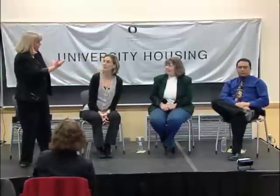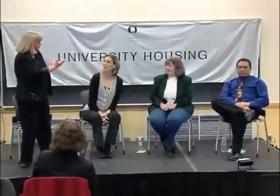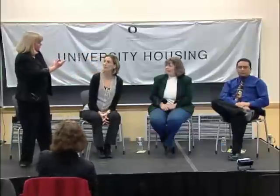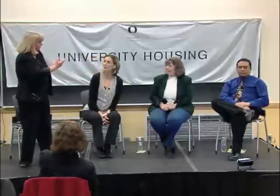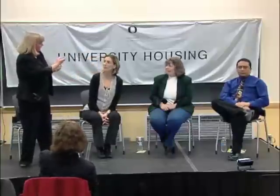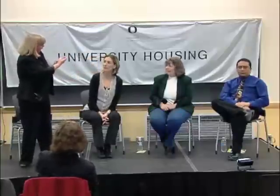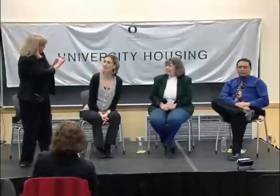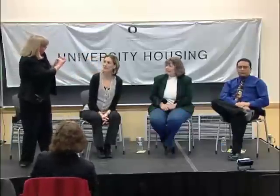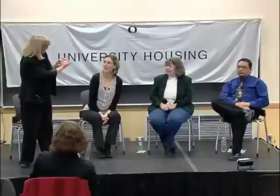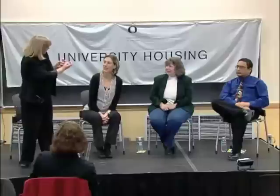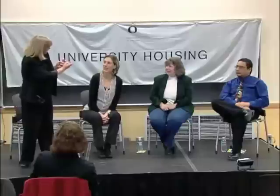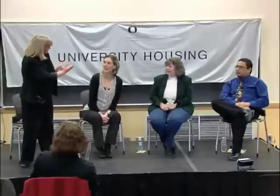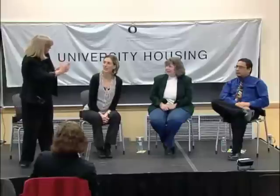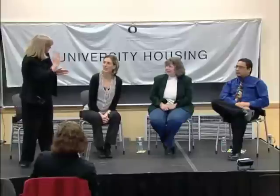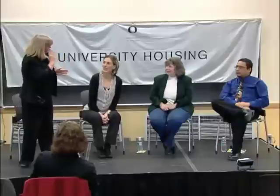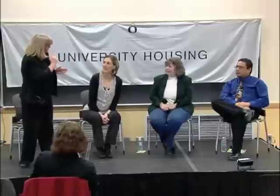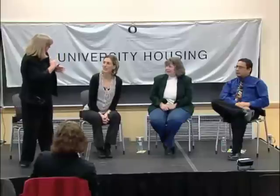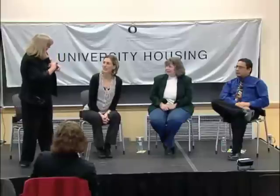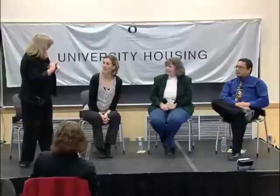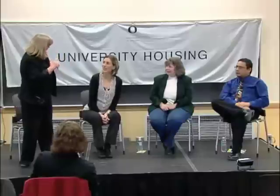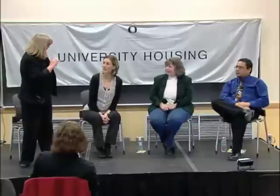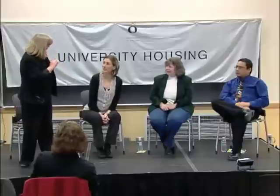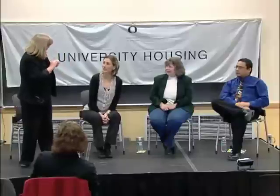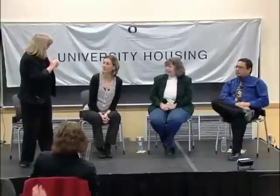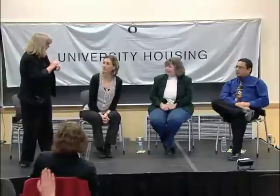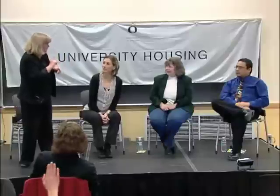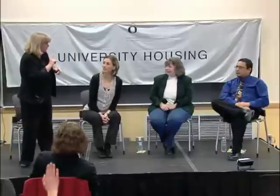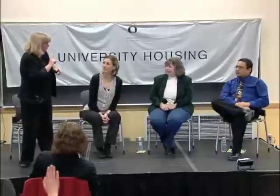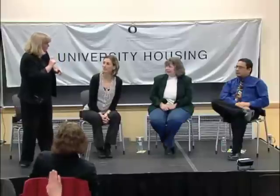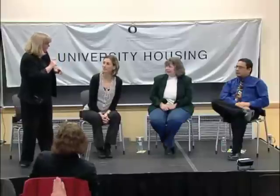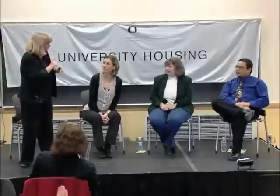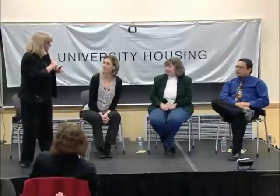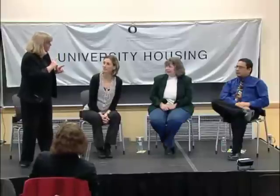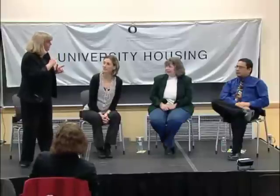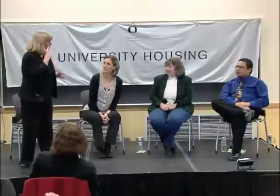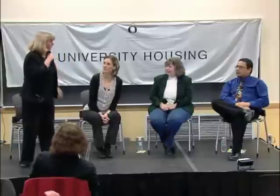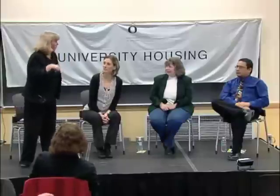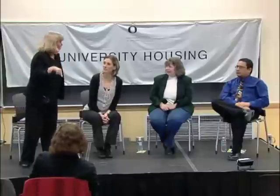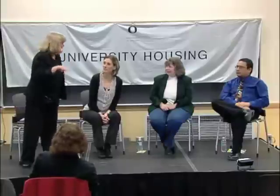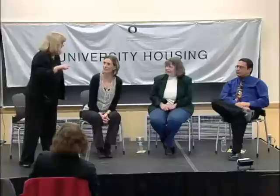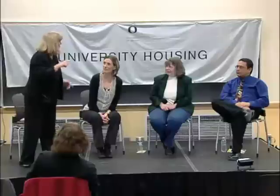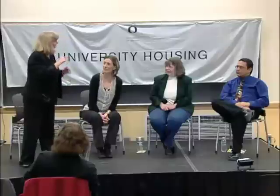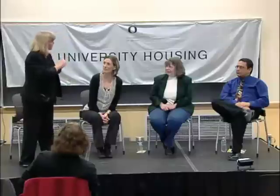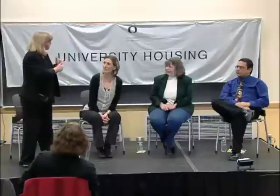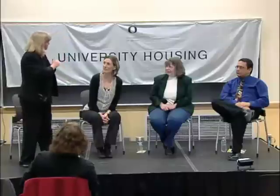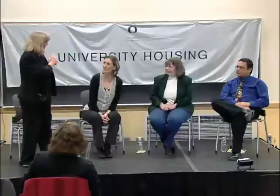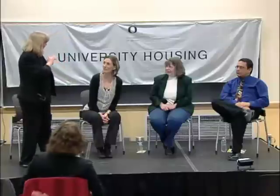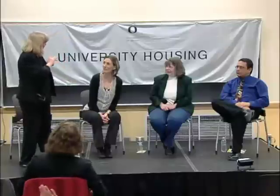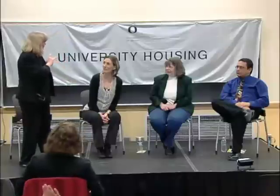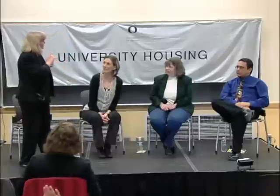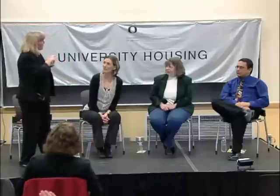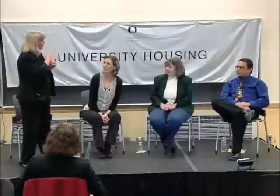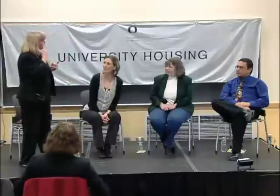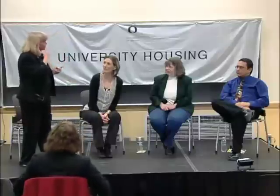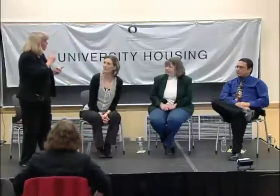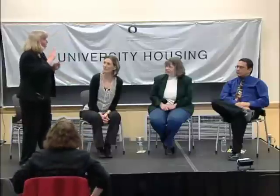perhaps our panelists have comments, questions for the audience, but mostly comments about what you saw,